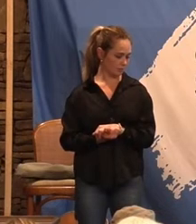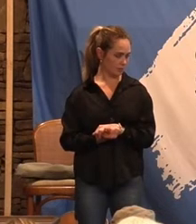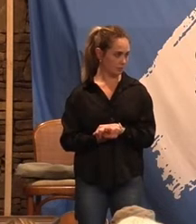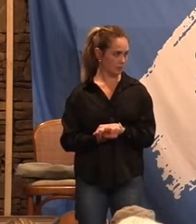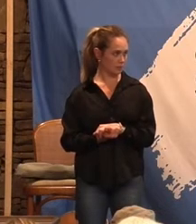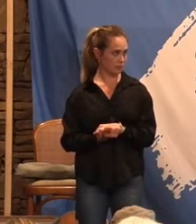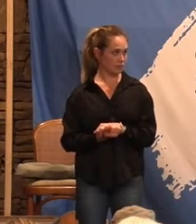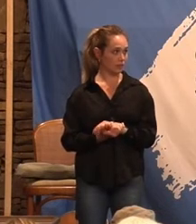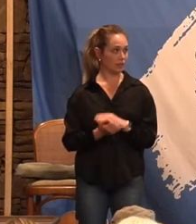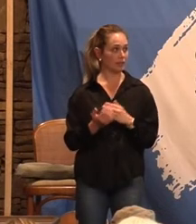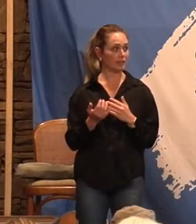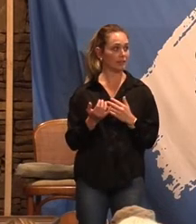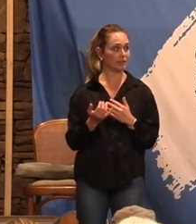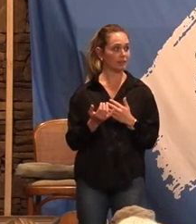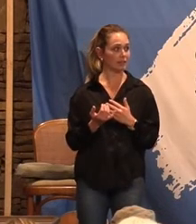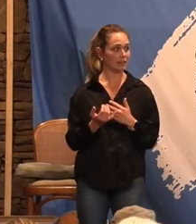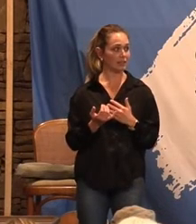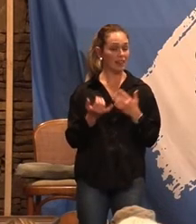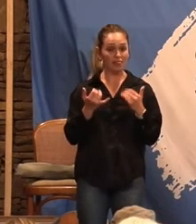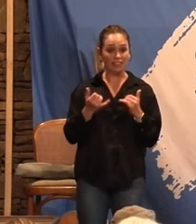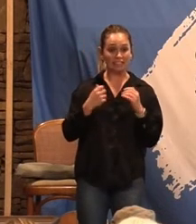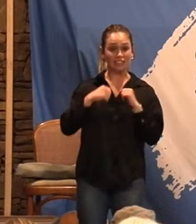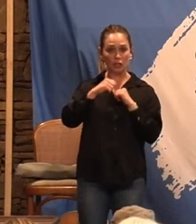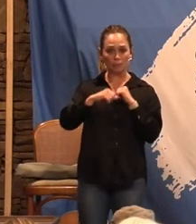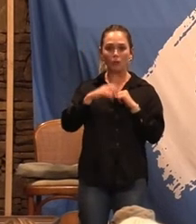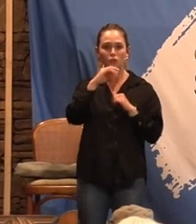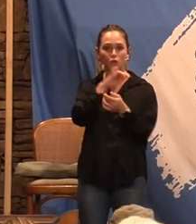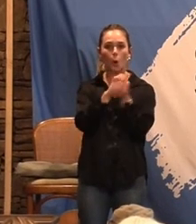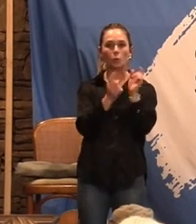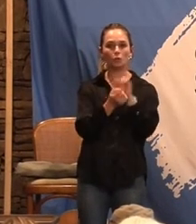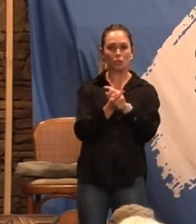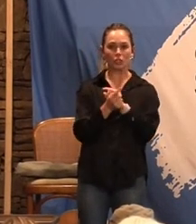This is the commercial, Don't Change the Channel.